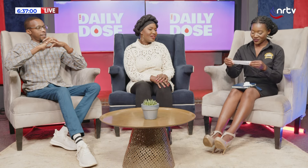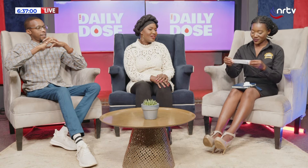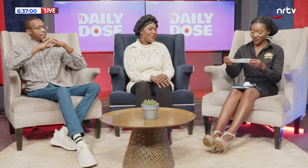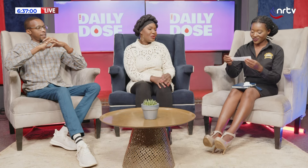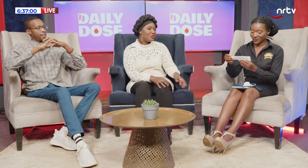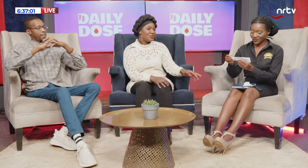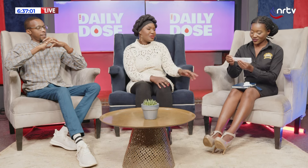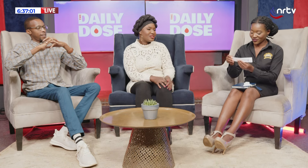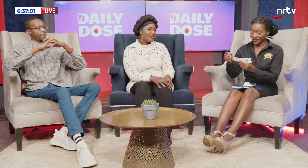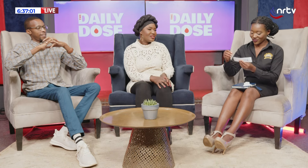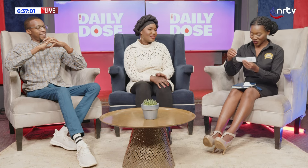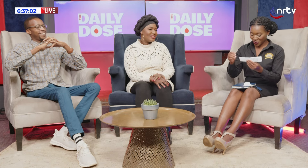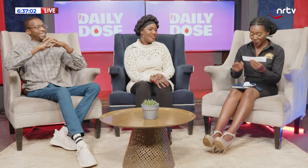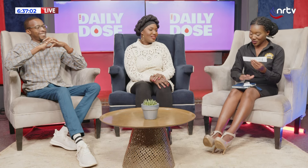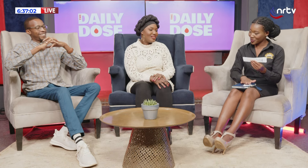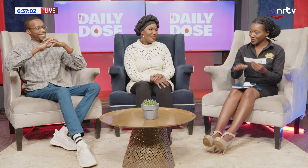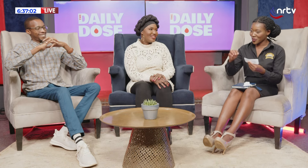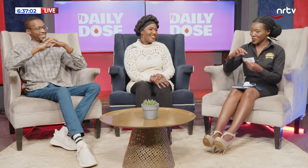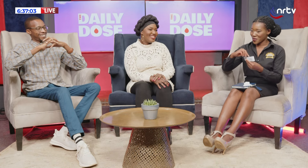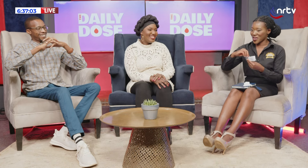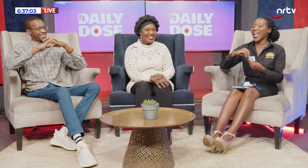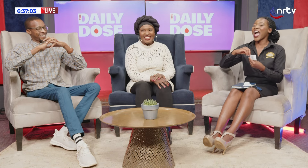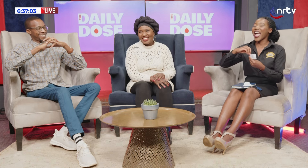No, I want those ones. Oh, no, this one. No, no.